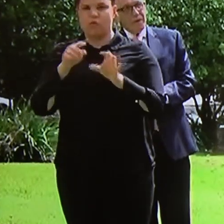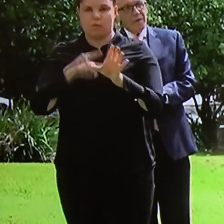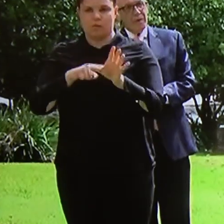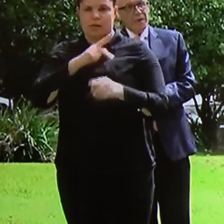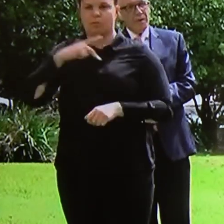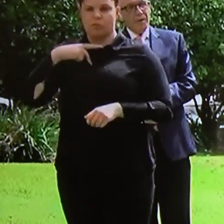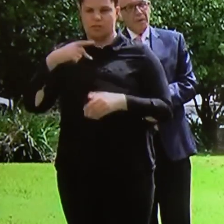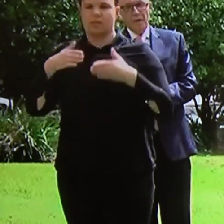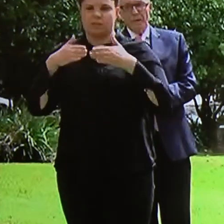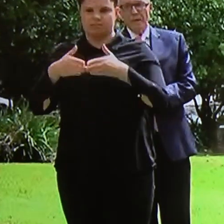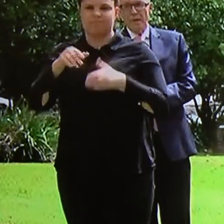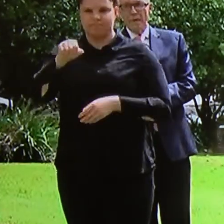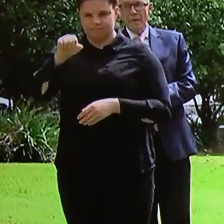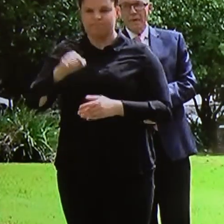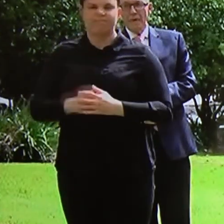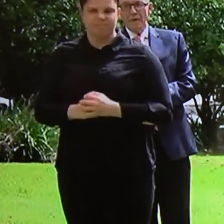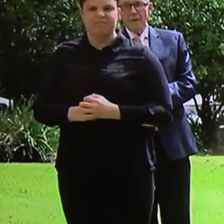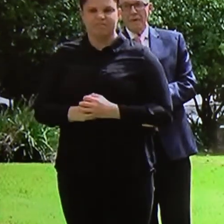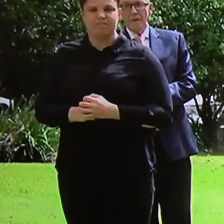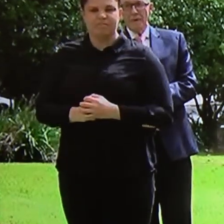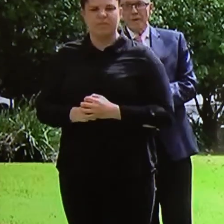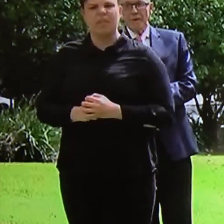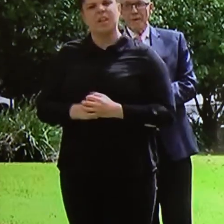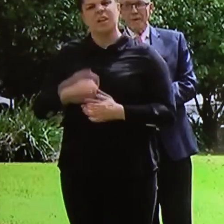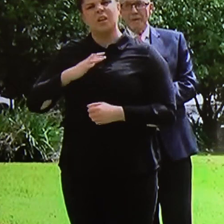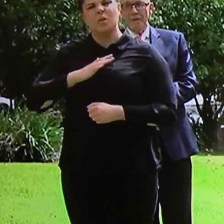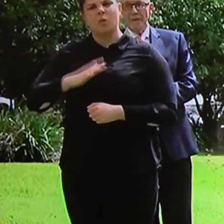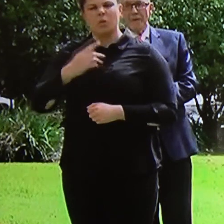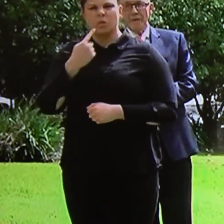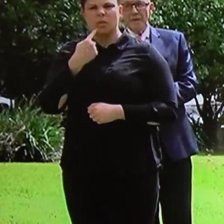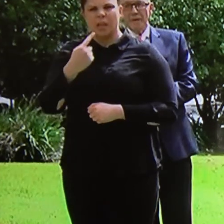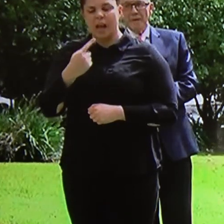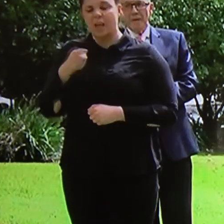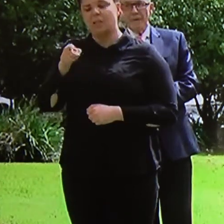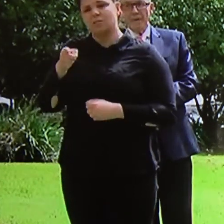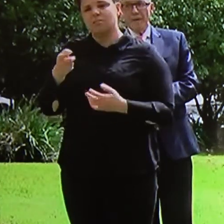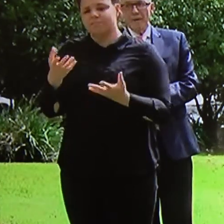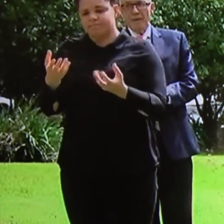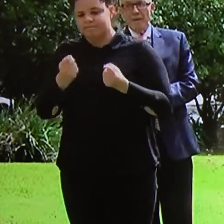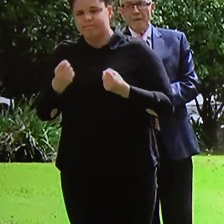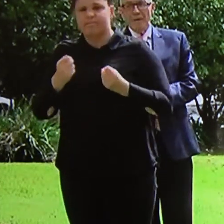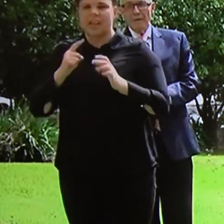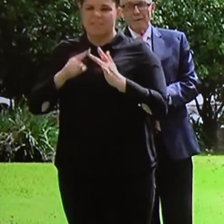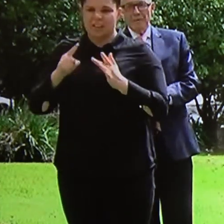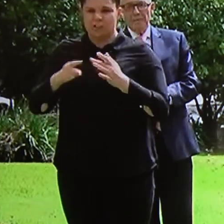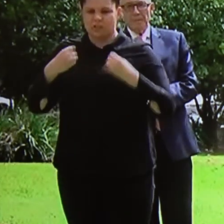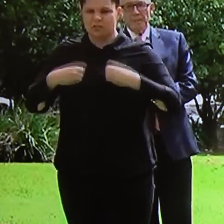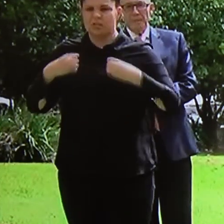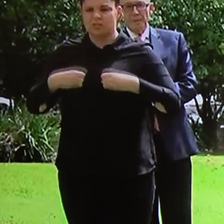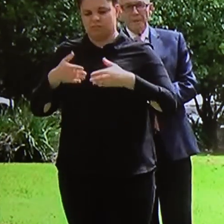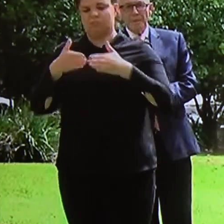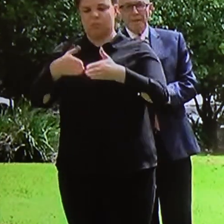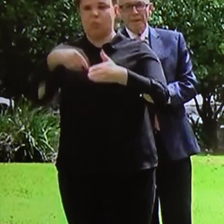cruise, and I'd just like to emphasise that the passengers all acquired their infection whilst on board the